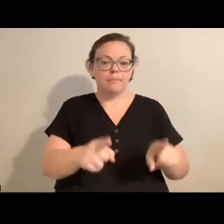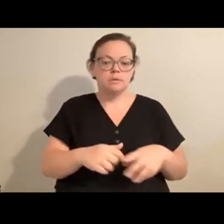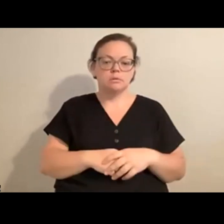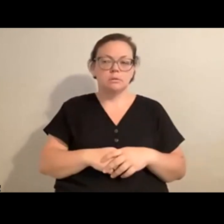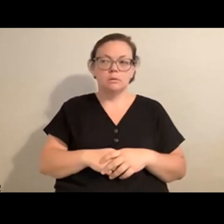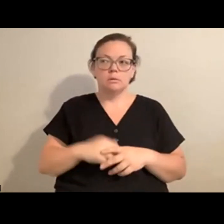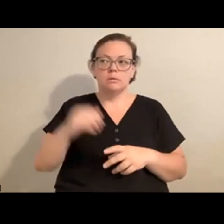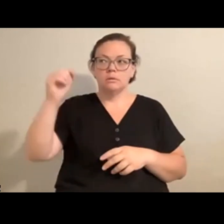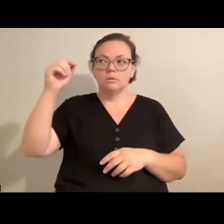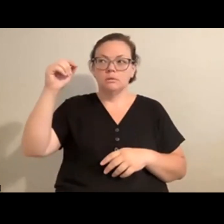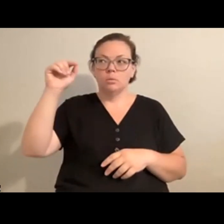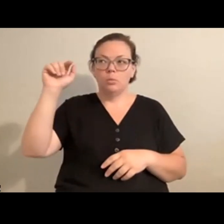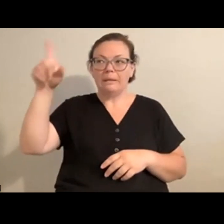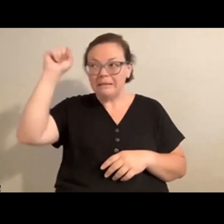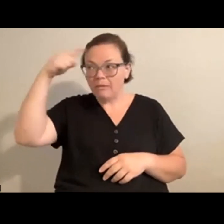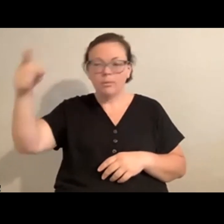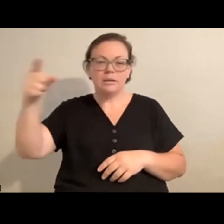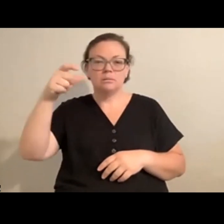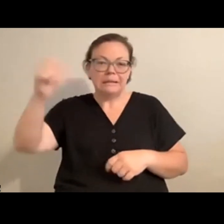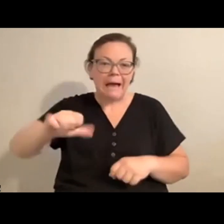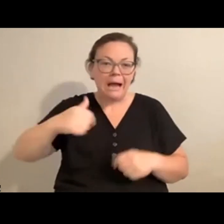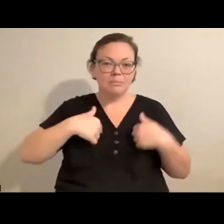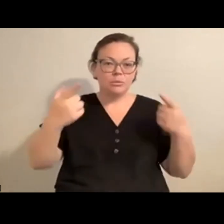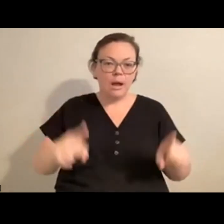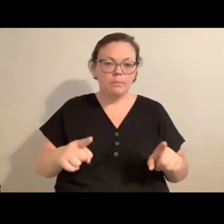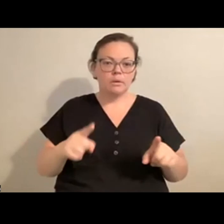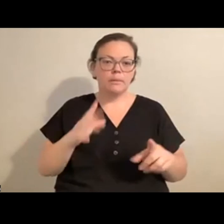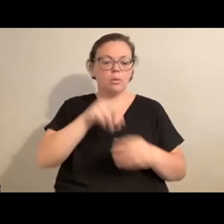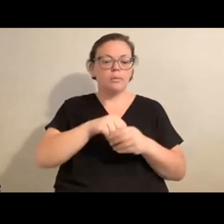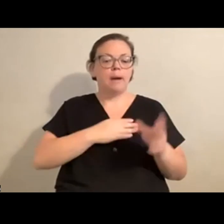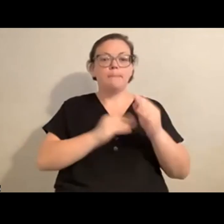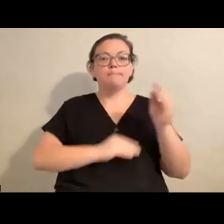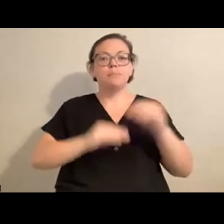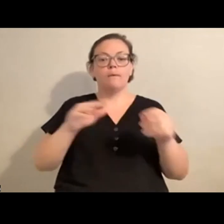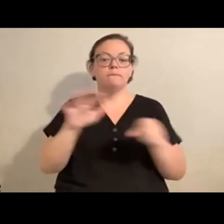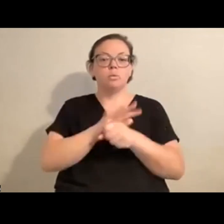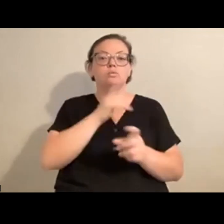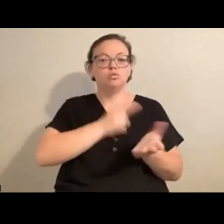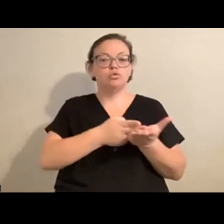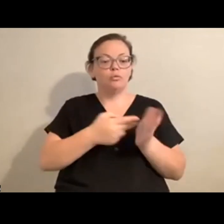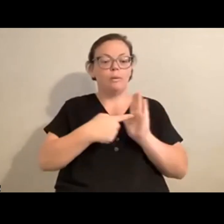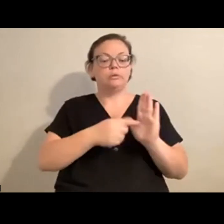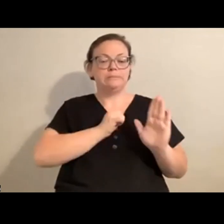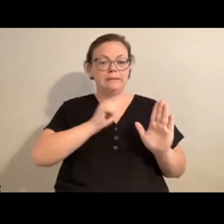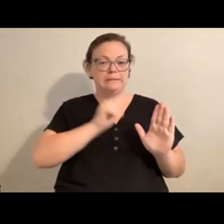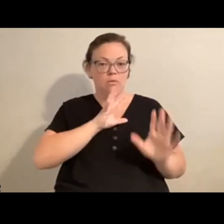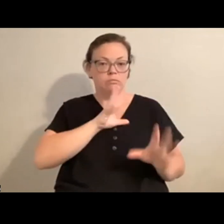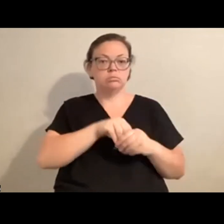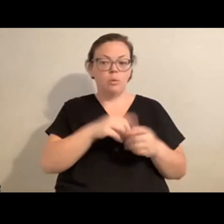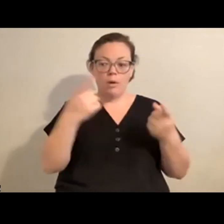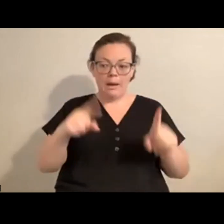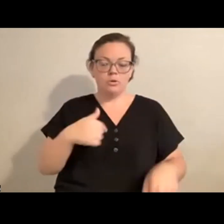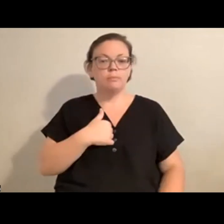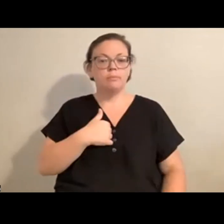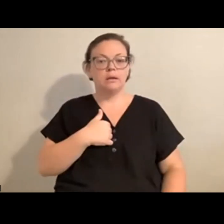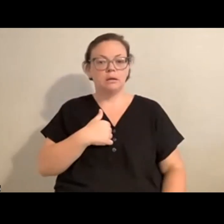original form denied me, by incorporating my more complete truth and representing myself and what happened to me on